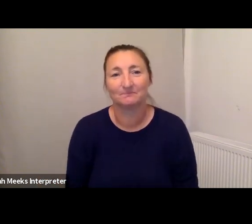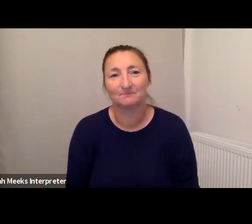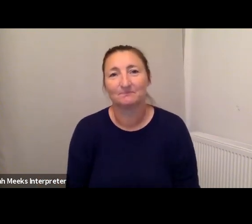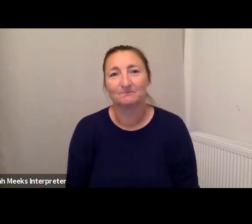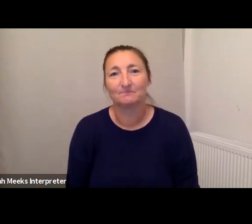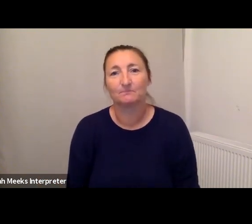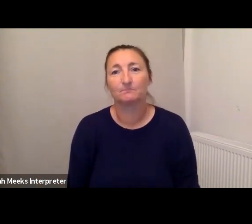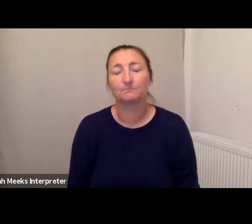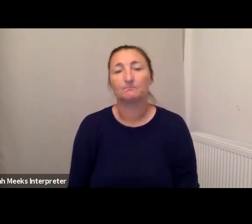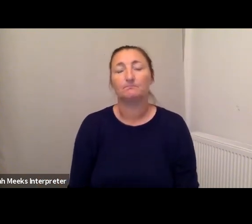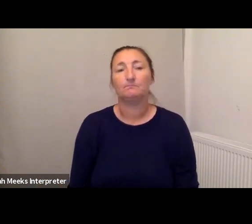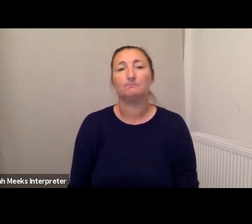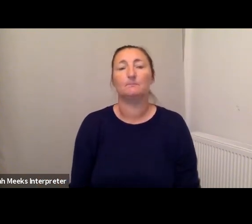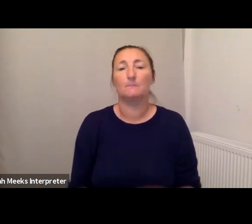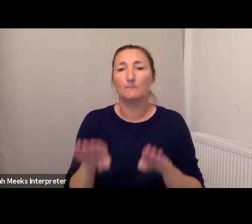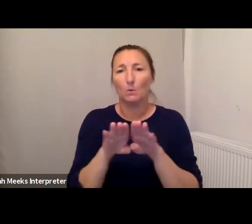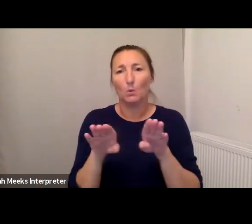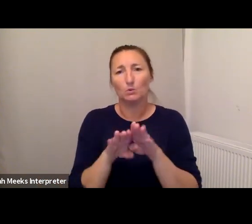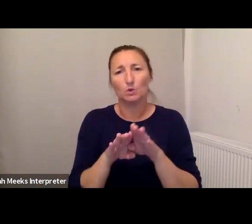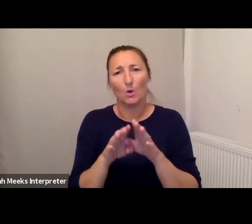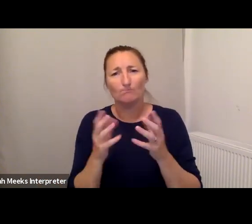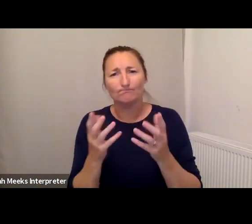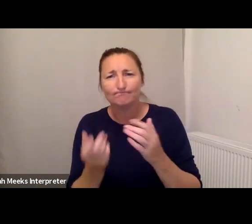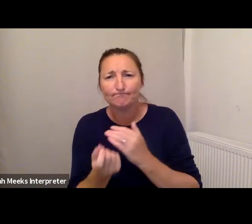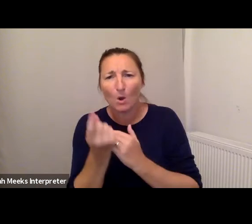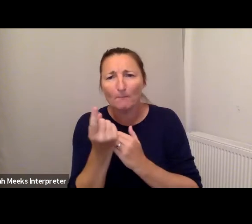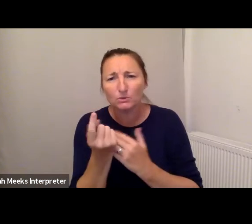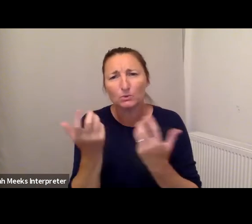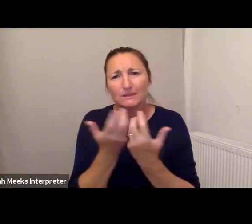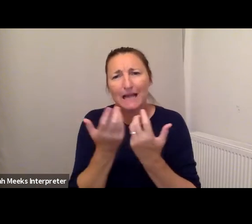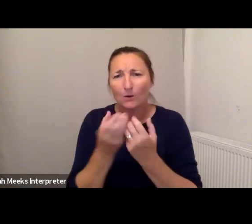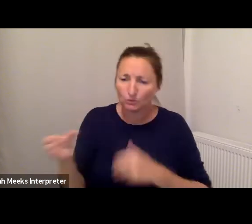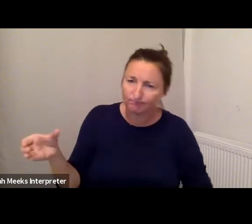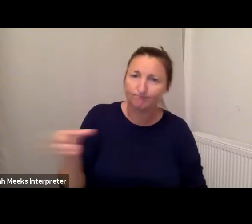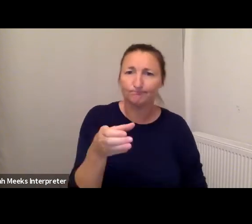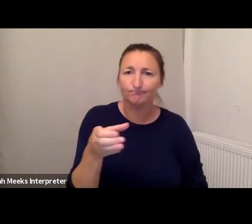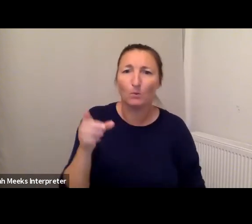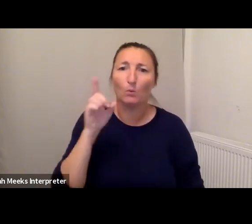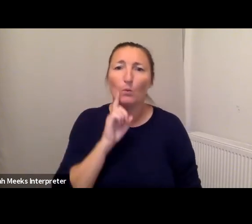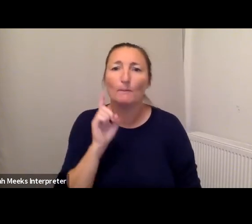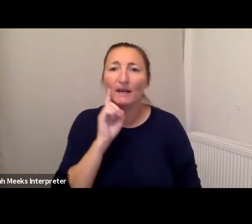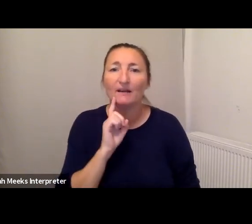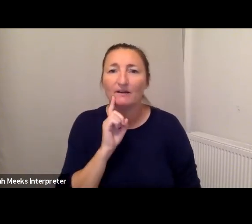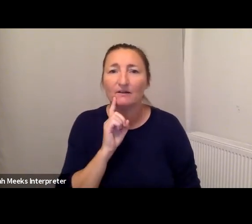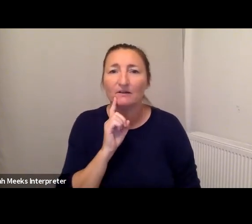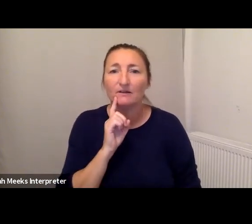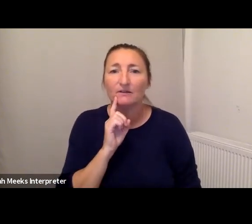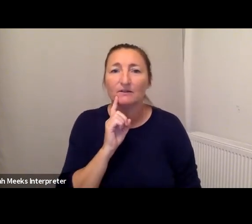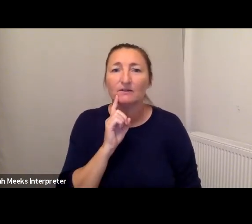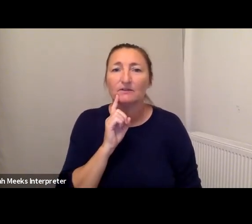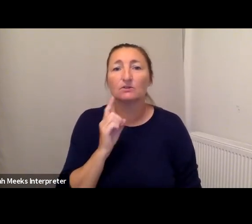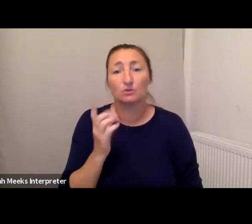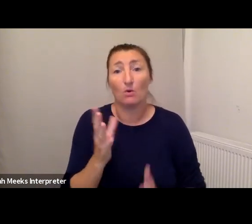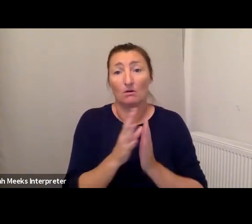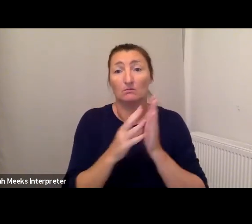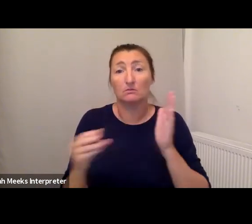We're also really looking at opportunities to bring in women where traditionally they haven't been able to be. And